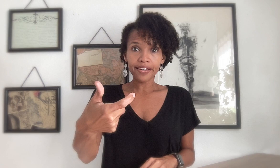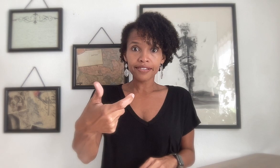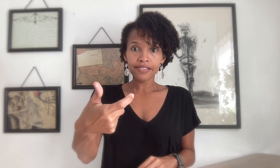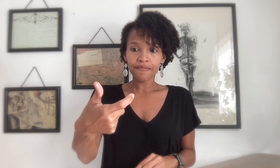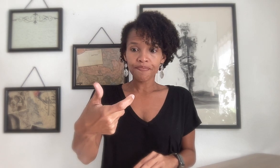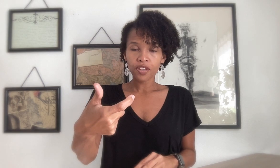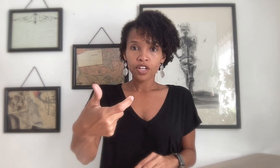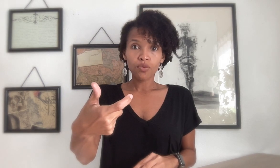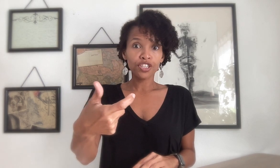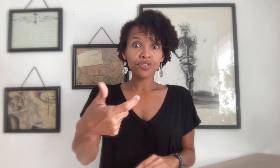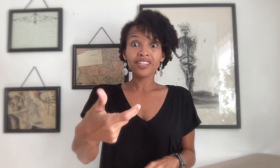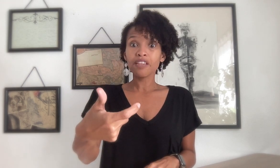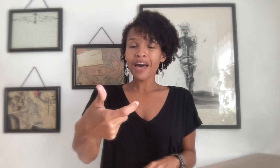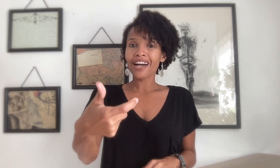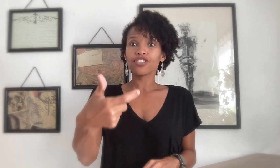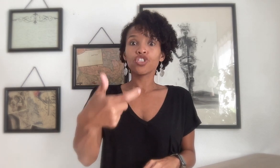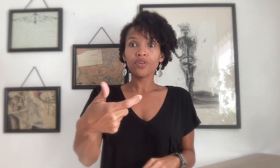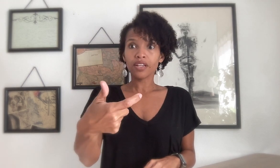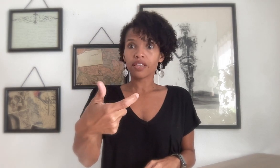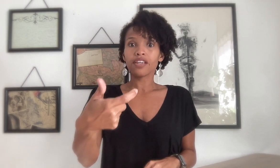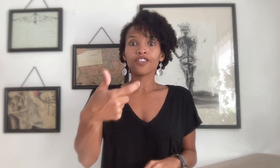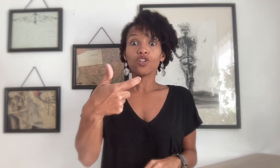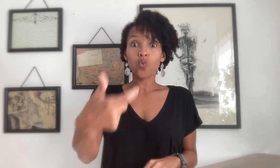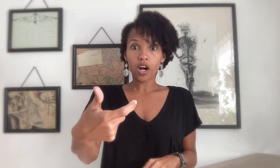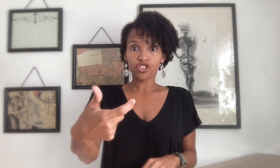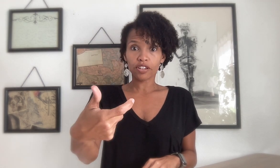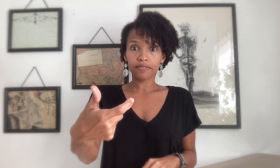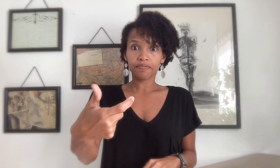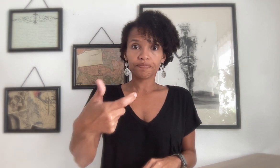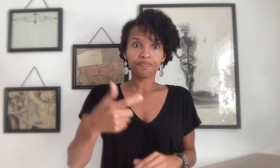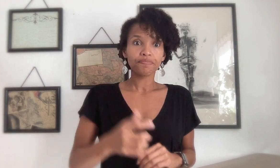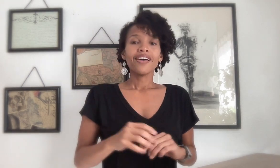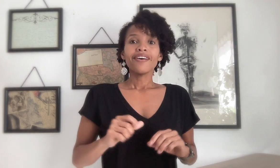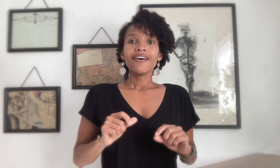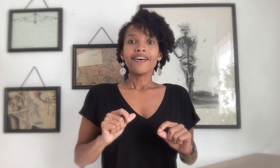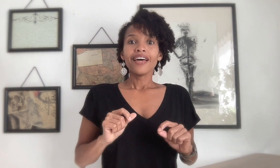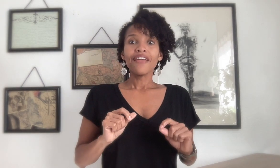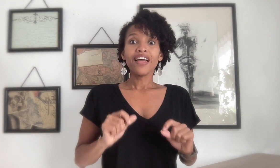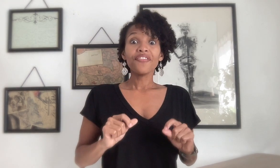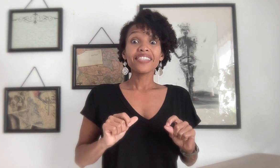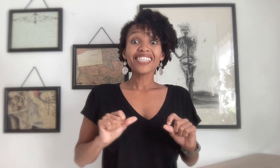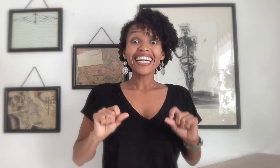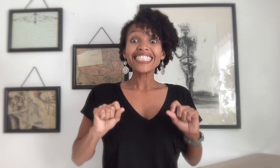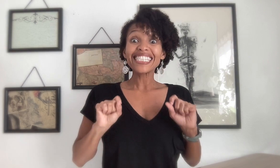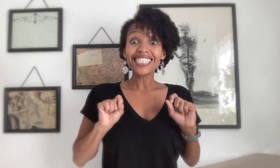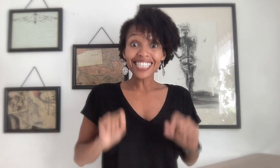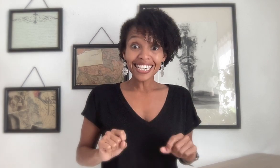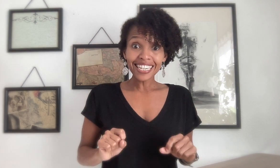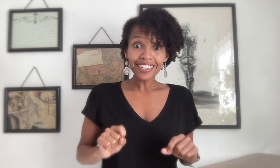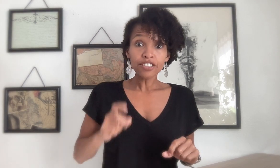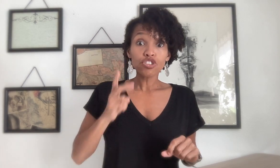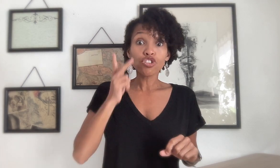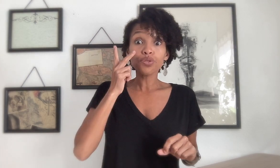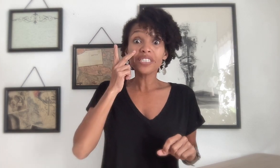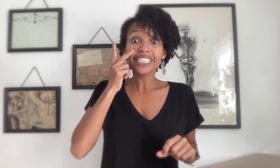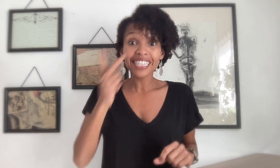kind. When you're sitting back doing nothing, watching. And then the sign C, to